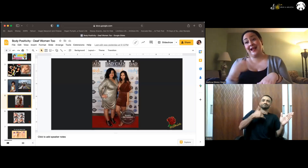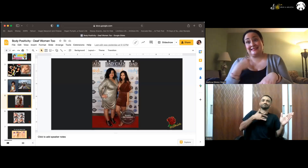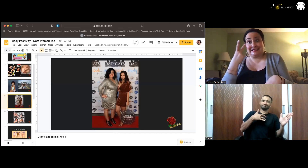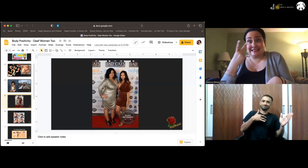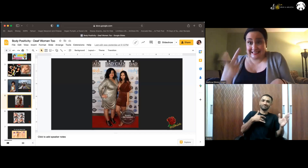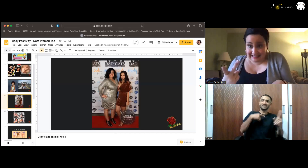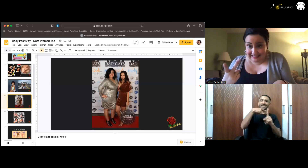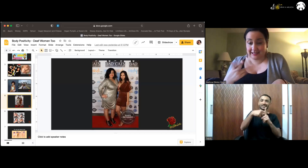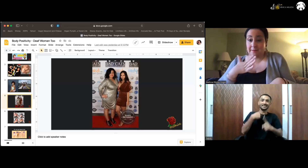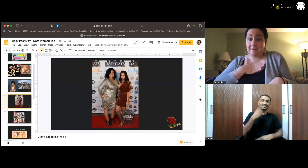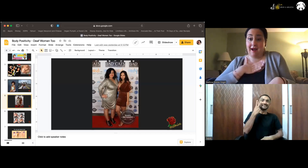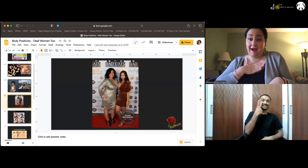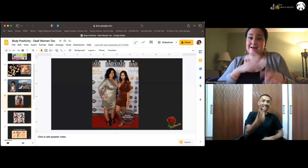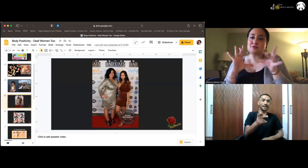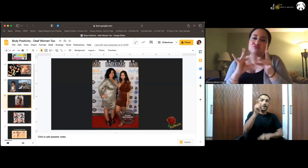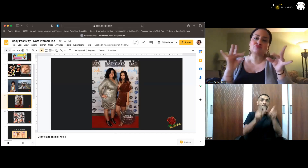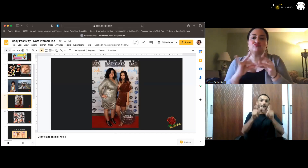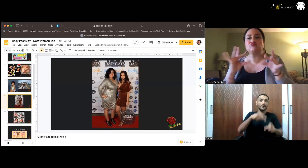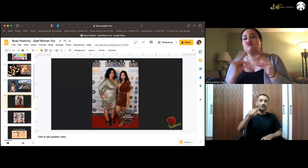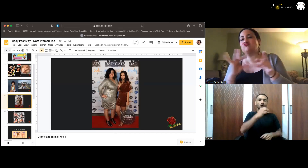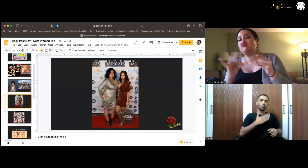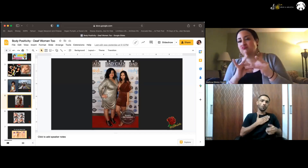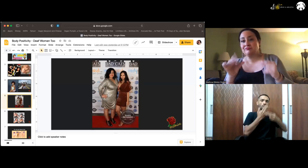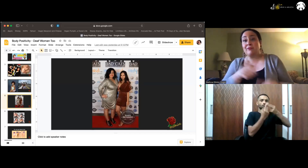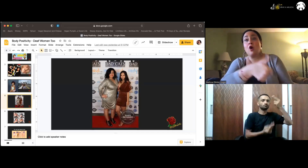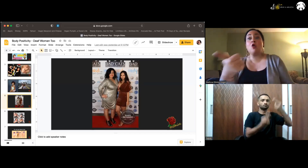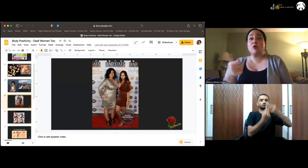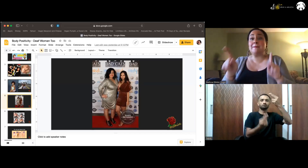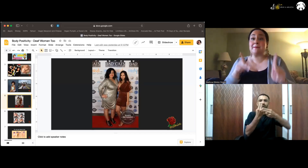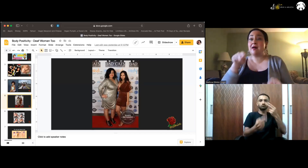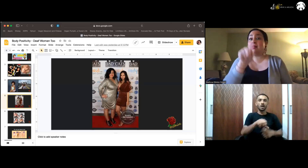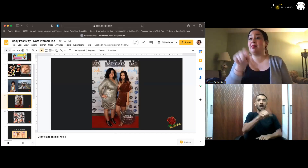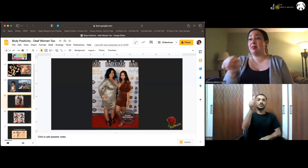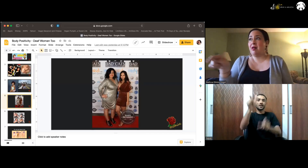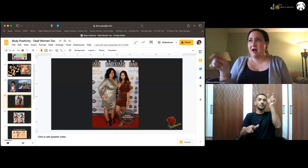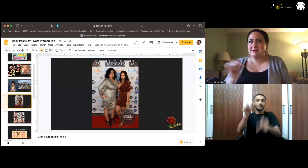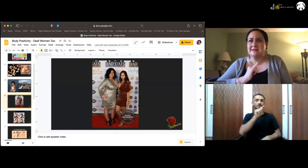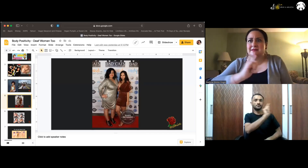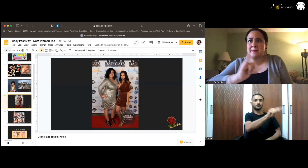I'm really honest with myself. And this is what body positivity means to me.